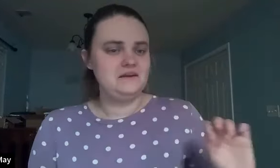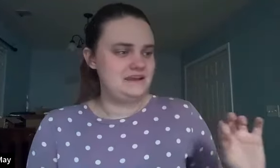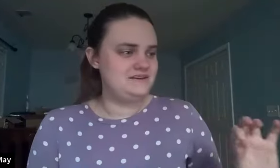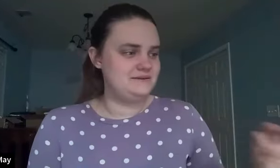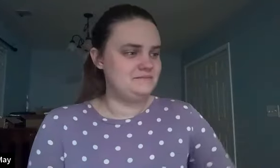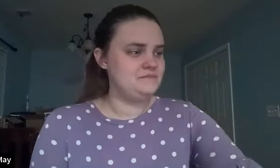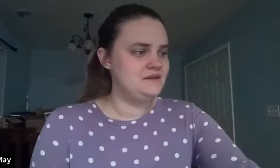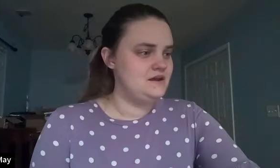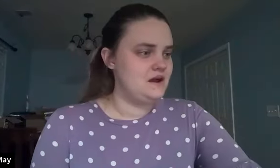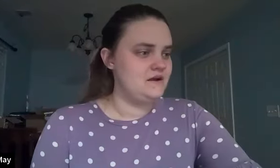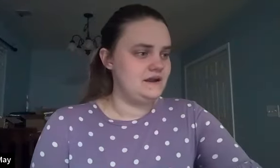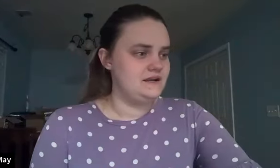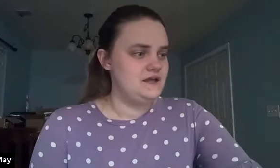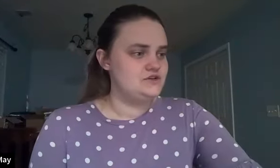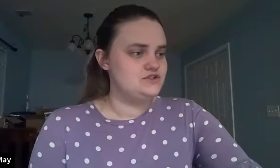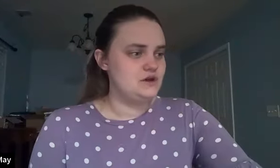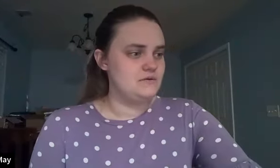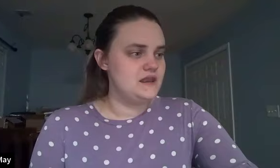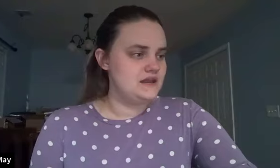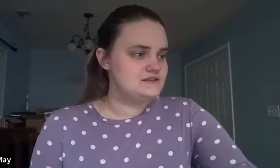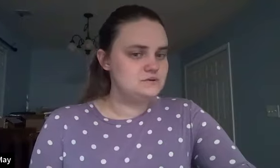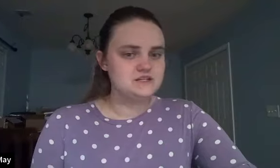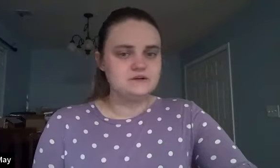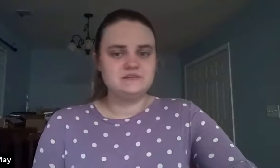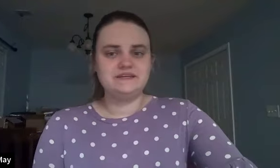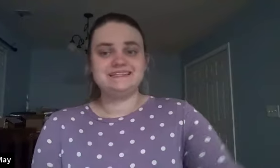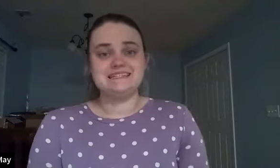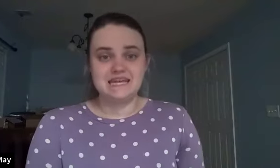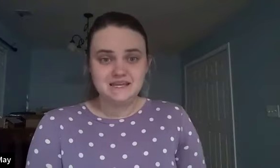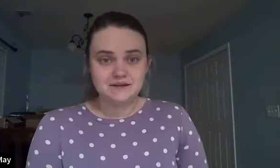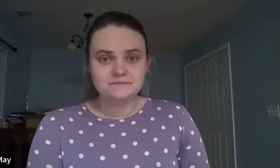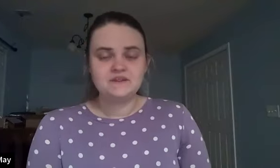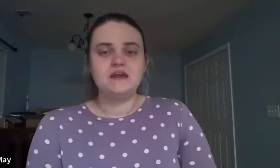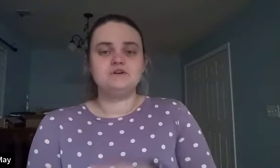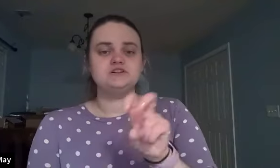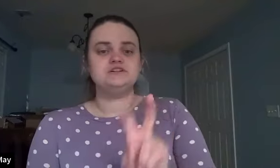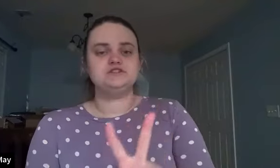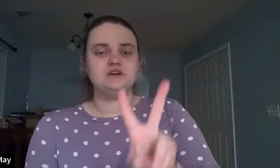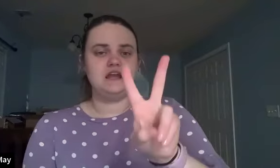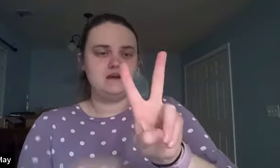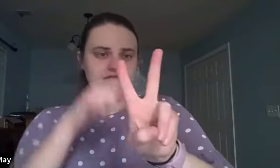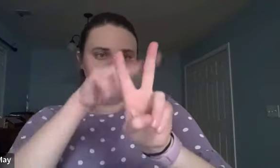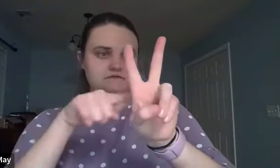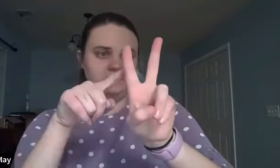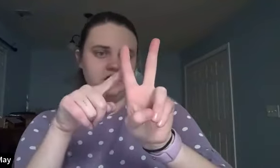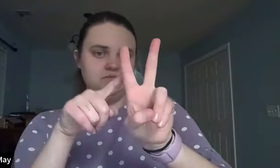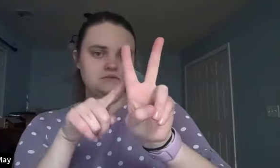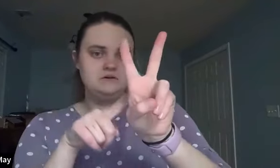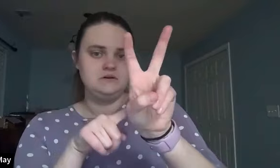Okay, good. All right. So the next one is going to be snake. And what you're going to do is you're going to have it in the V shape,